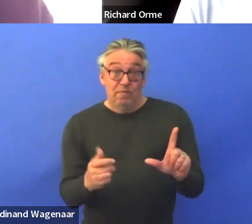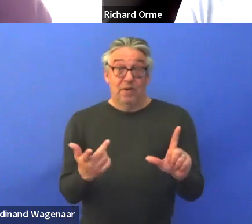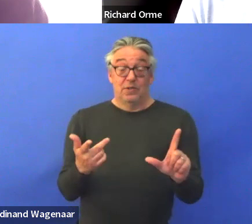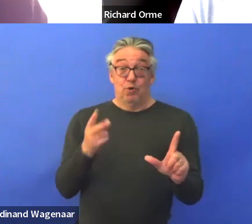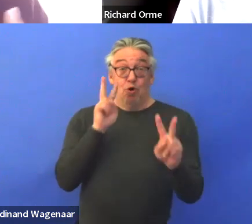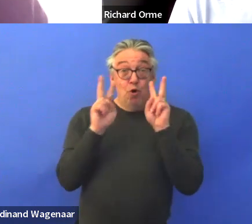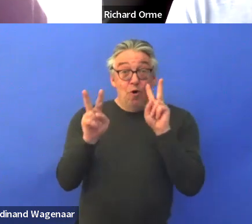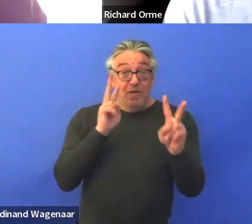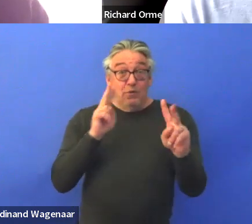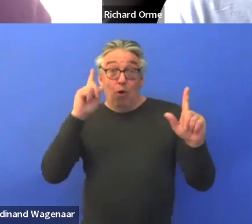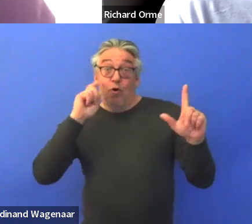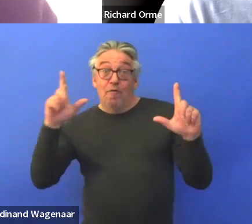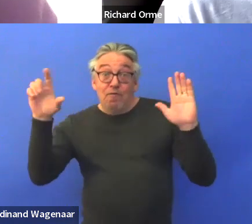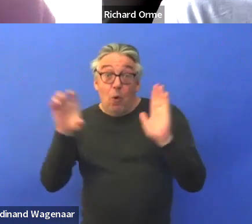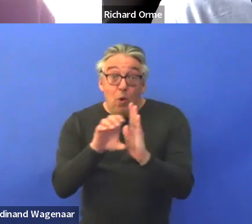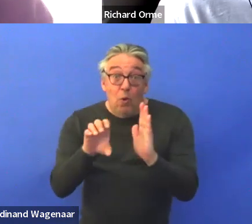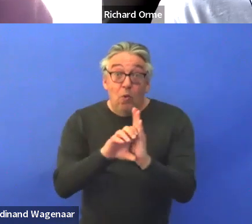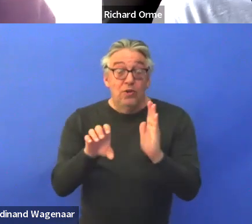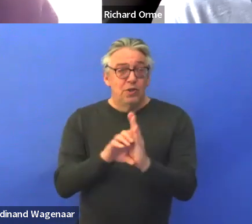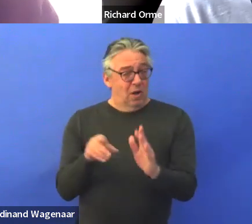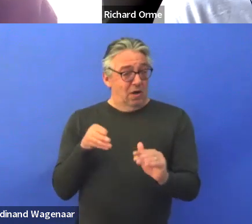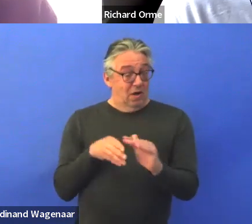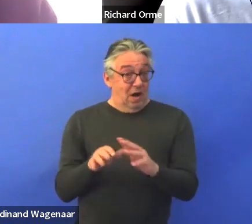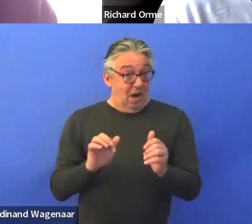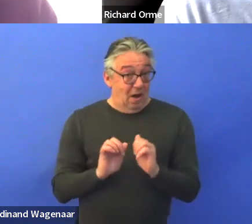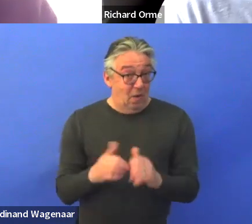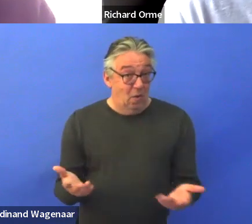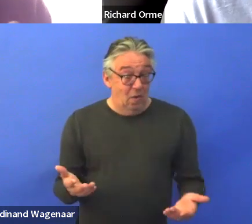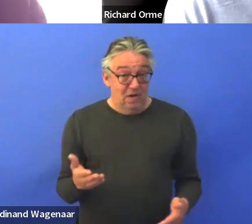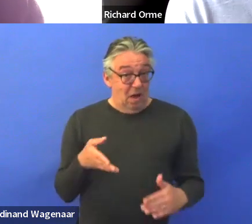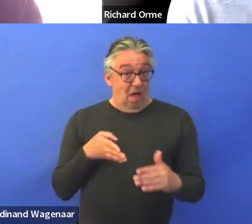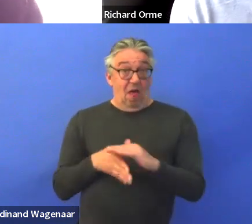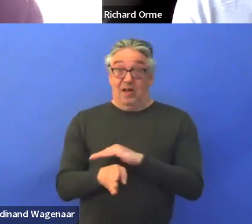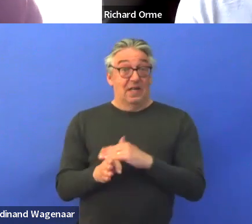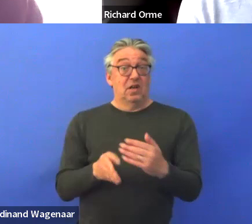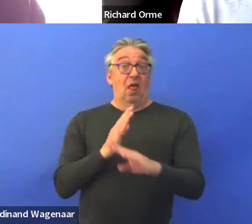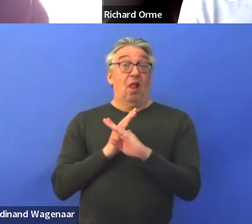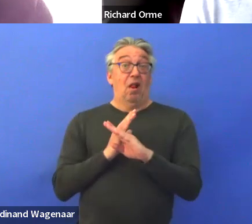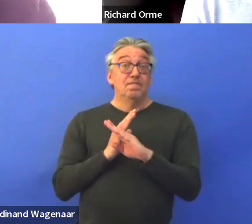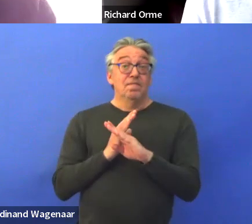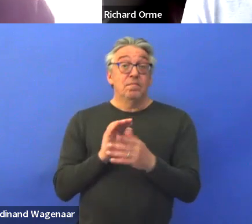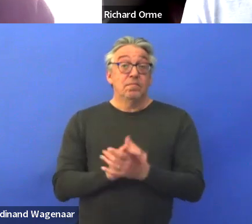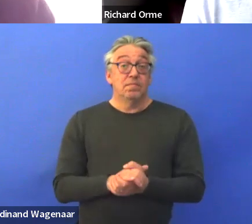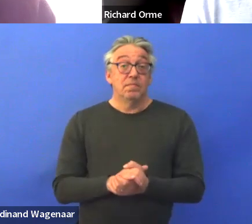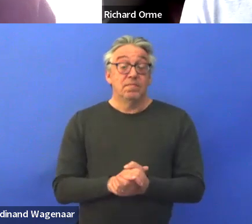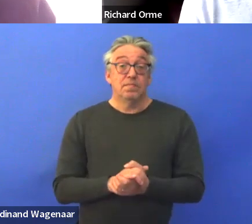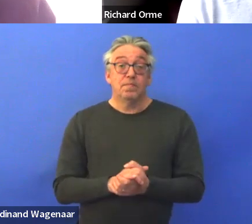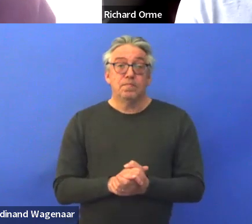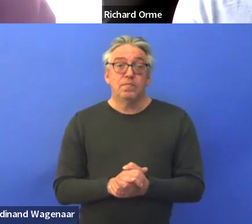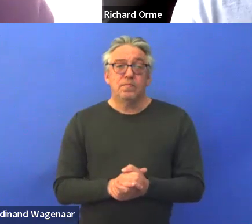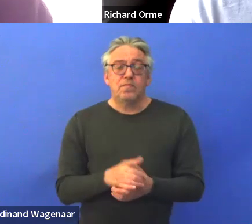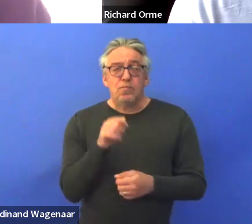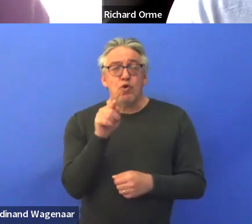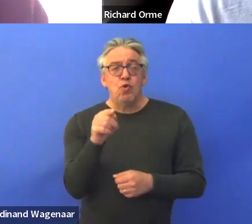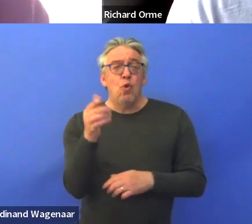visual elements which may make the publication a little bit more difficult. And you briefly mentioned also in your